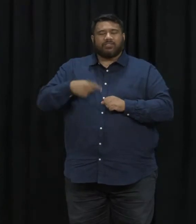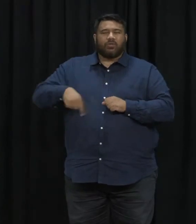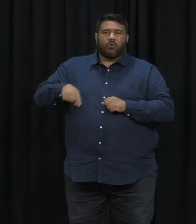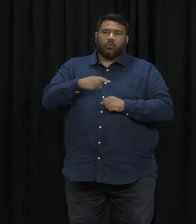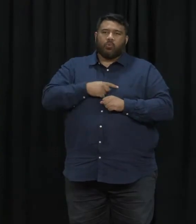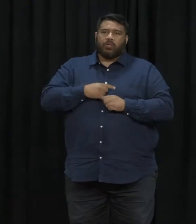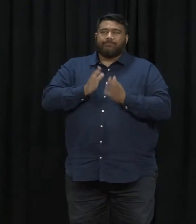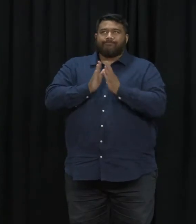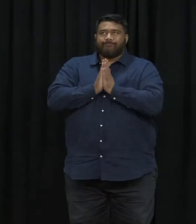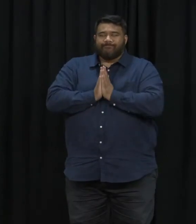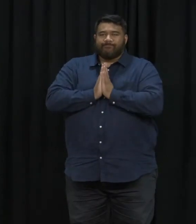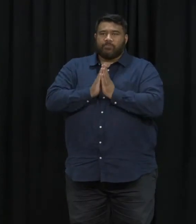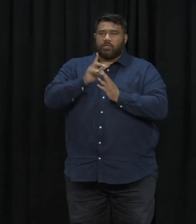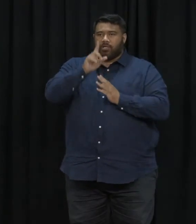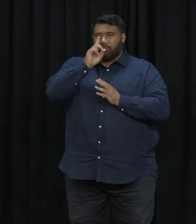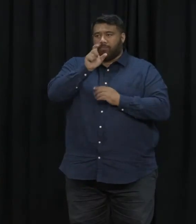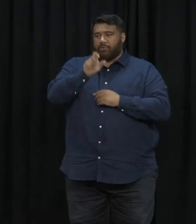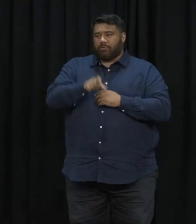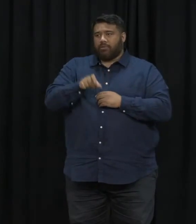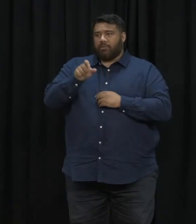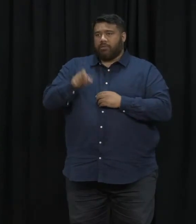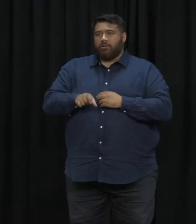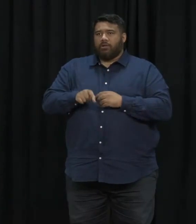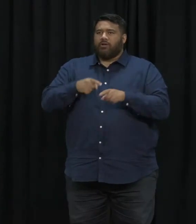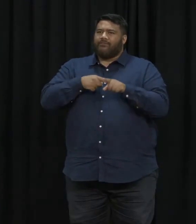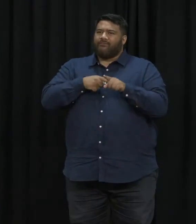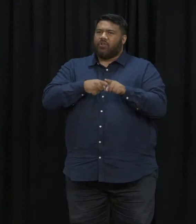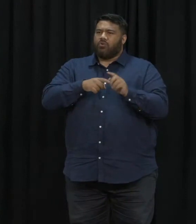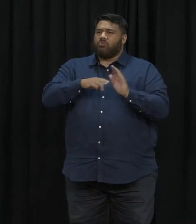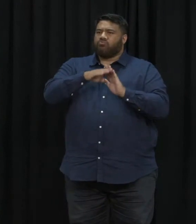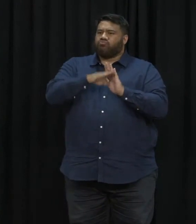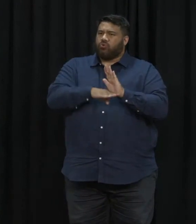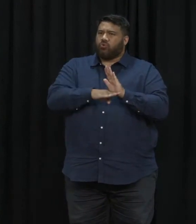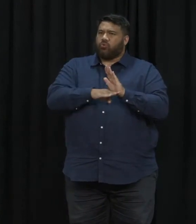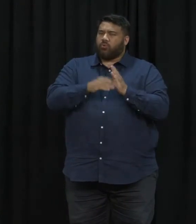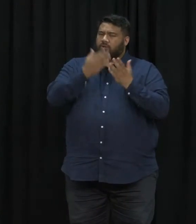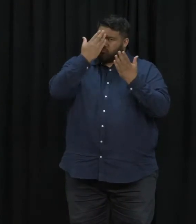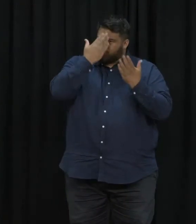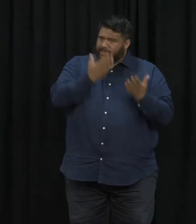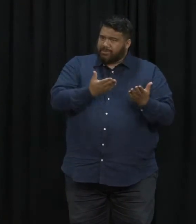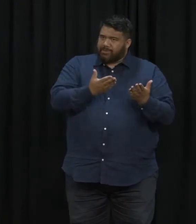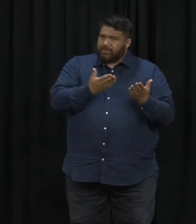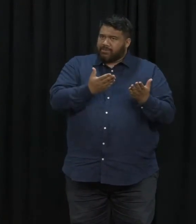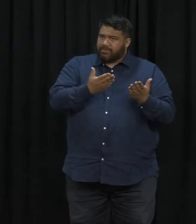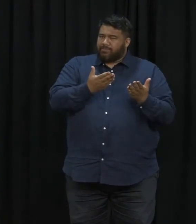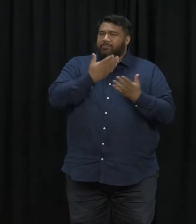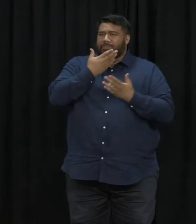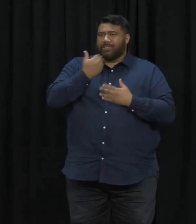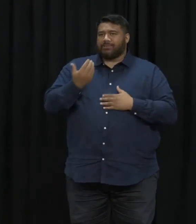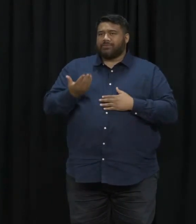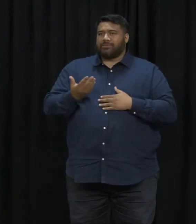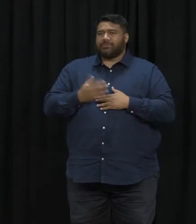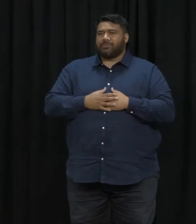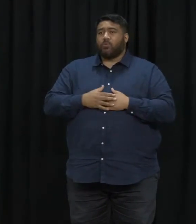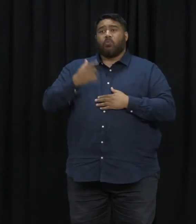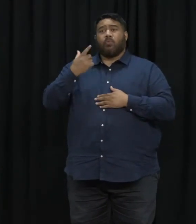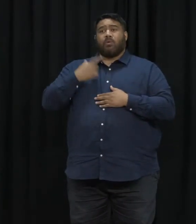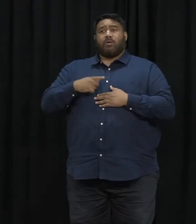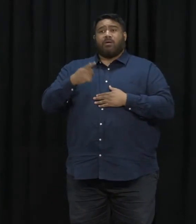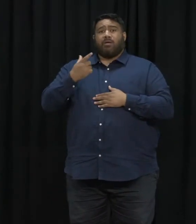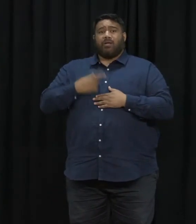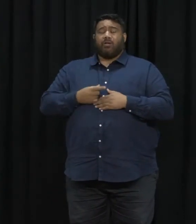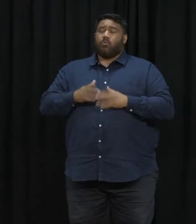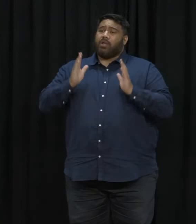follow the rules, to play their part, and we have always done that. Quite simply, we cannot do